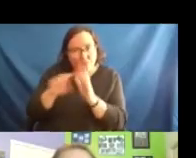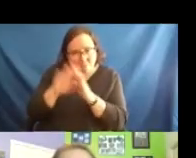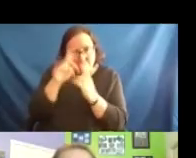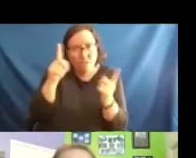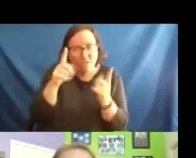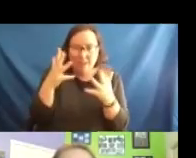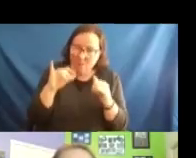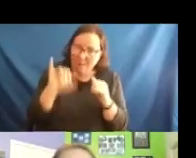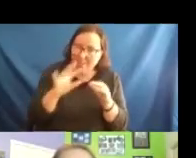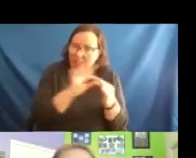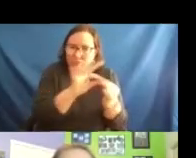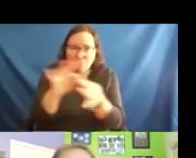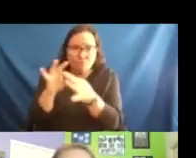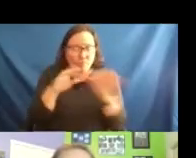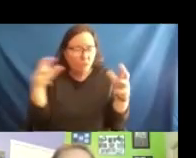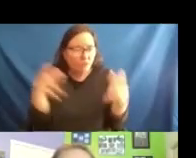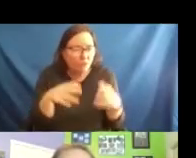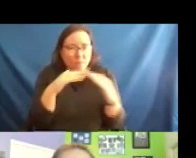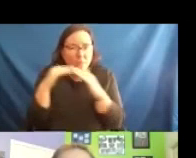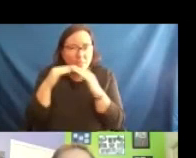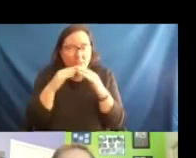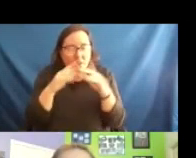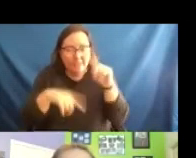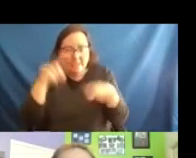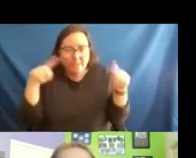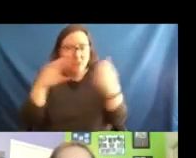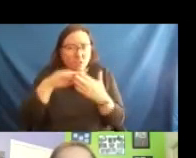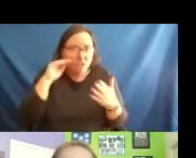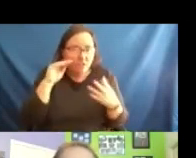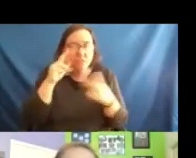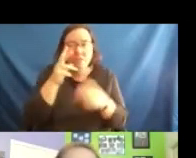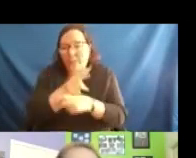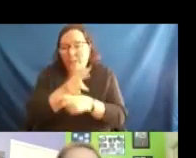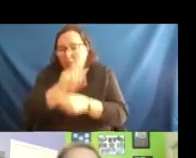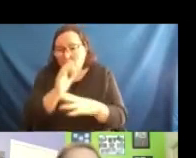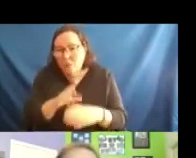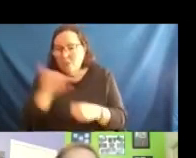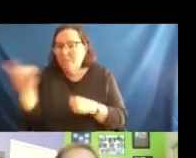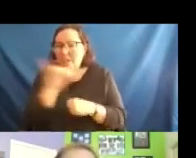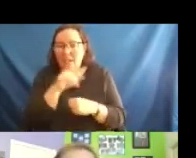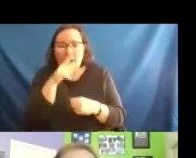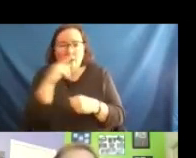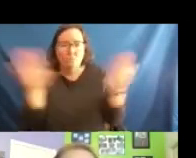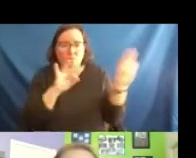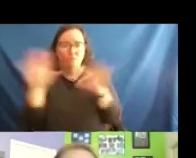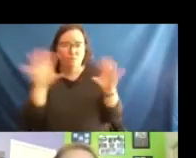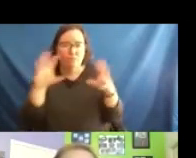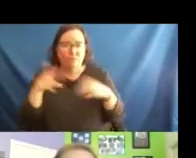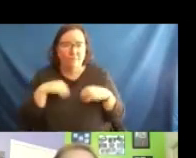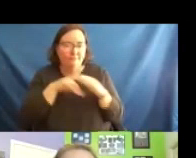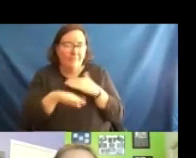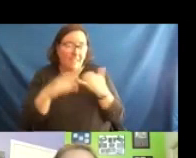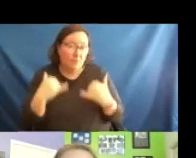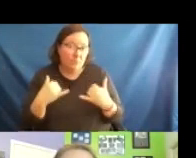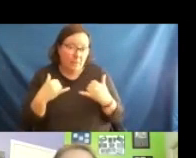as well, a peer group of diverse learners and hard workers like those being inducted today. The